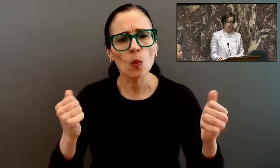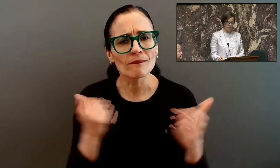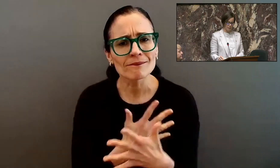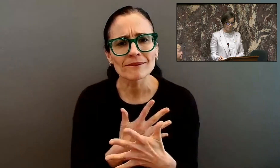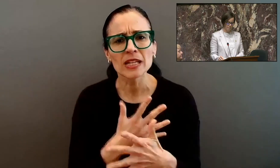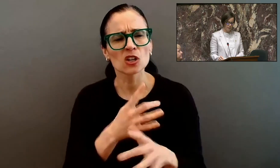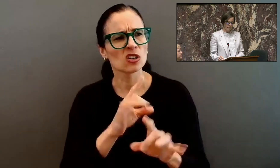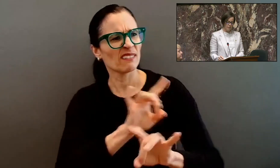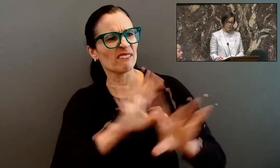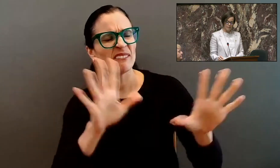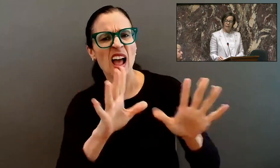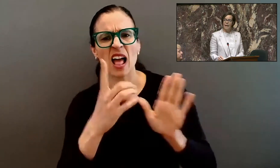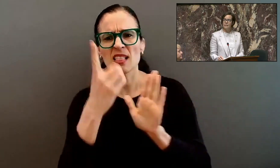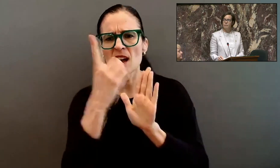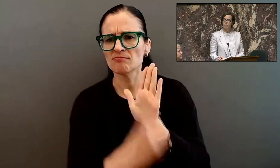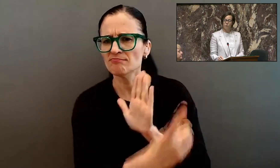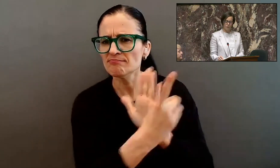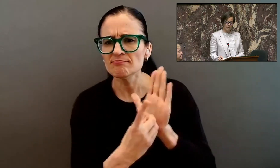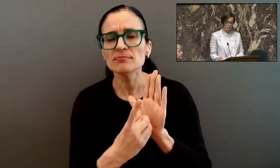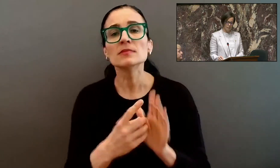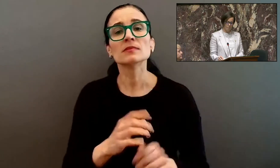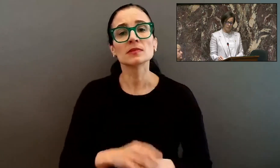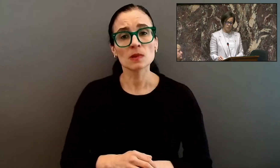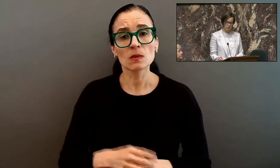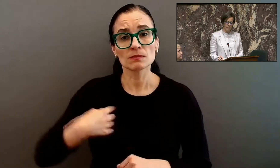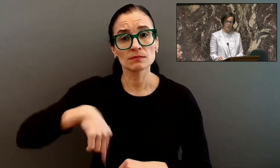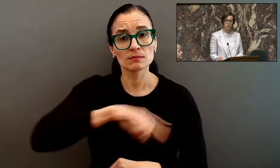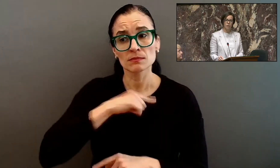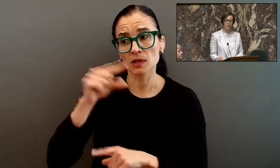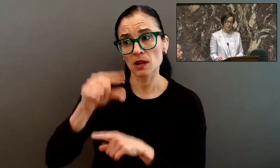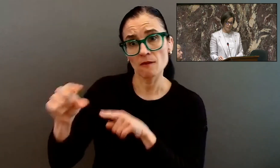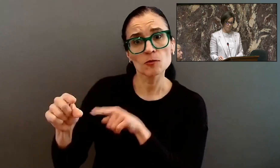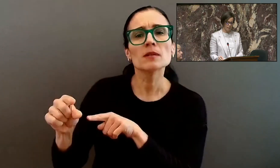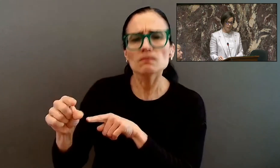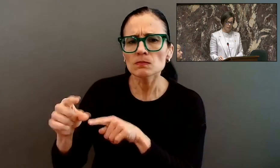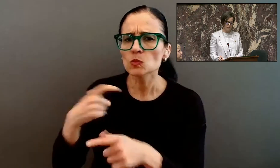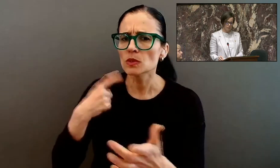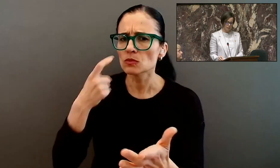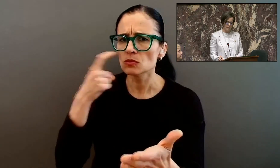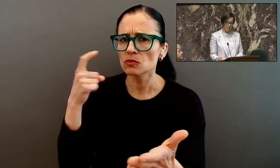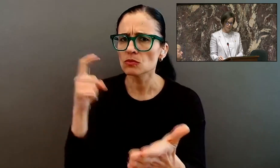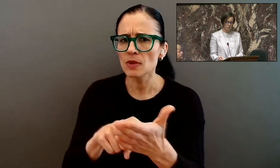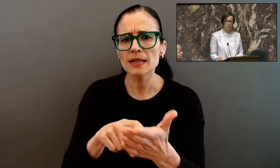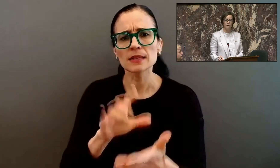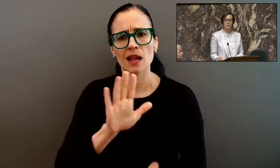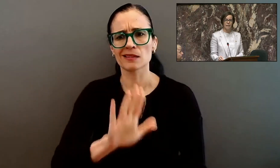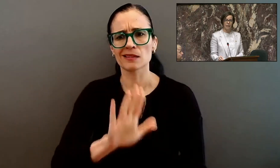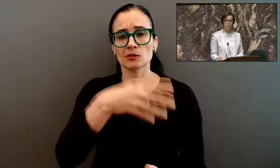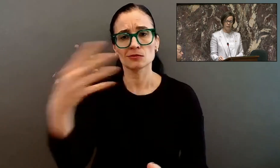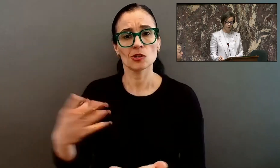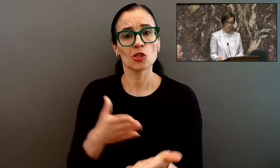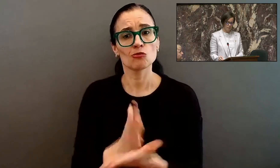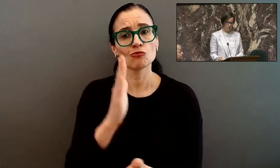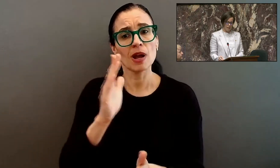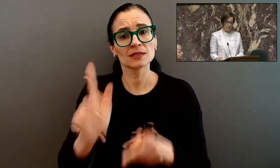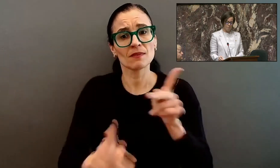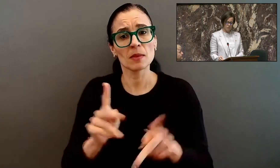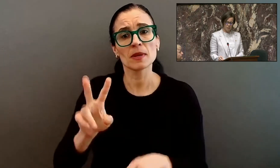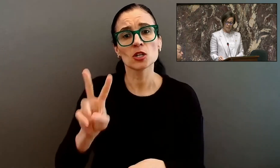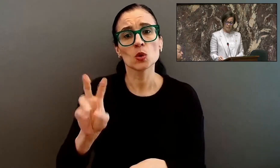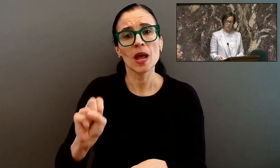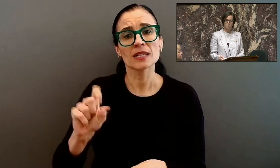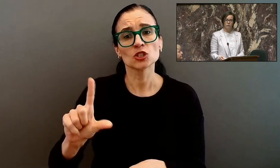LGBTQIA+ communities. Society has made progress, but discrimination and stigma continue to cause inequity